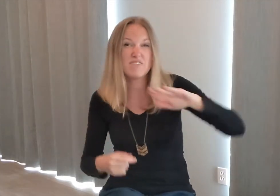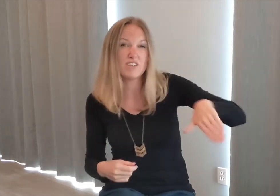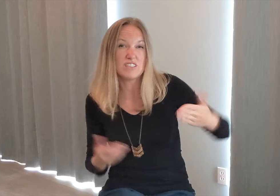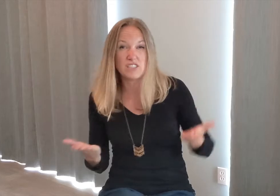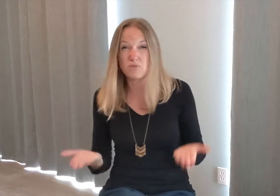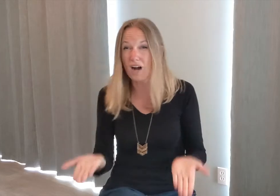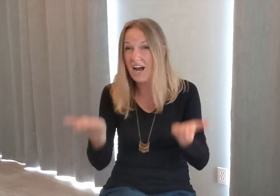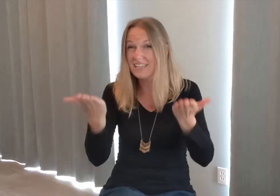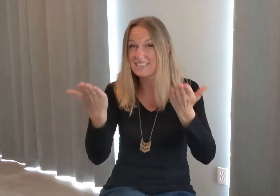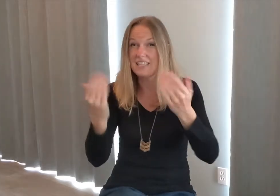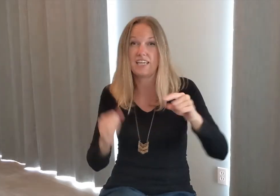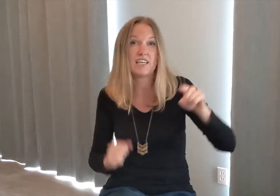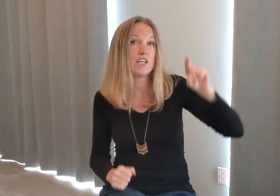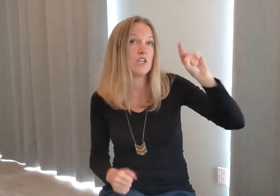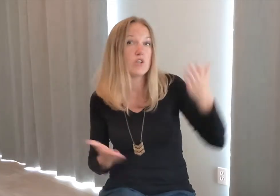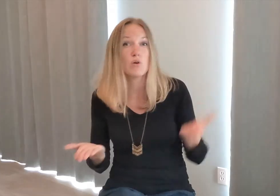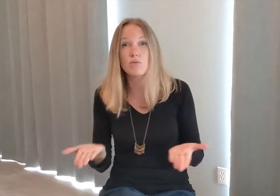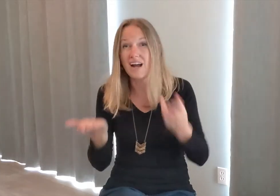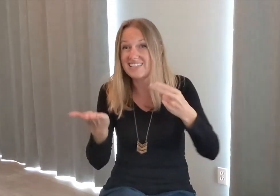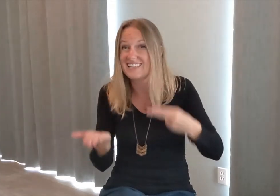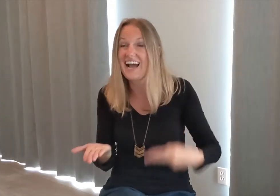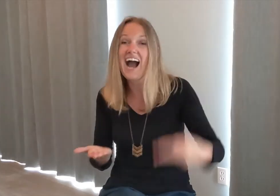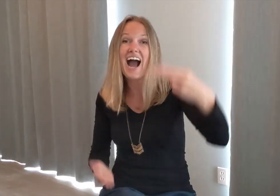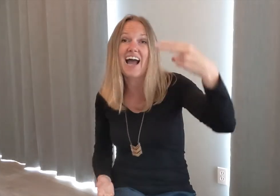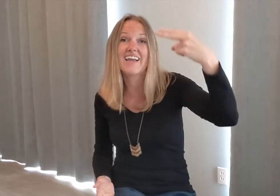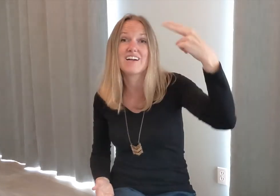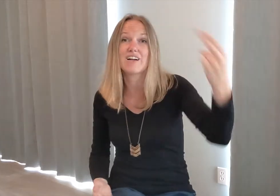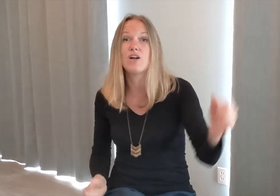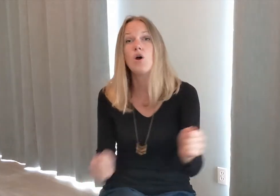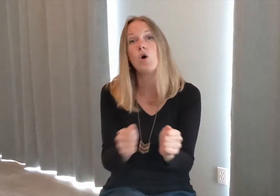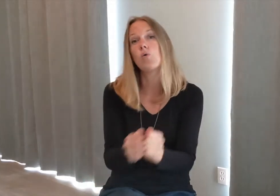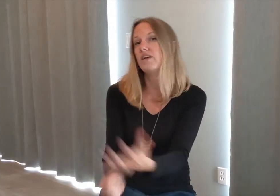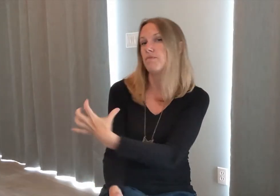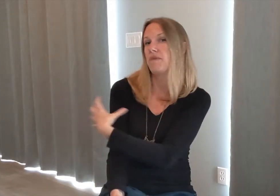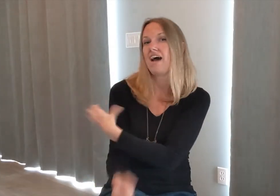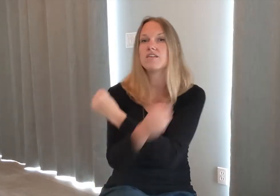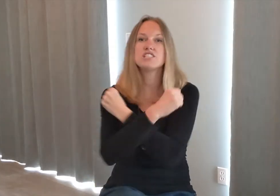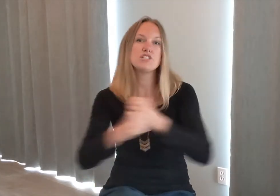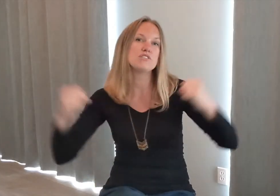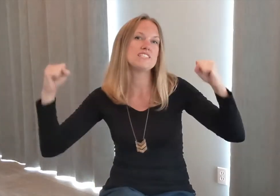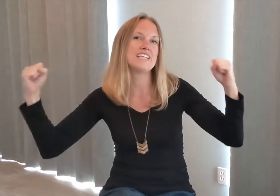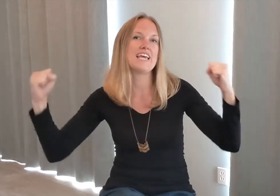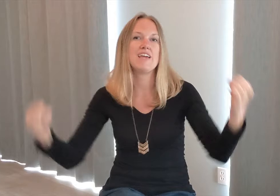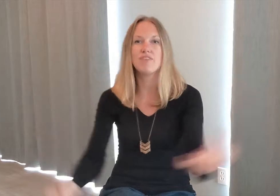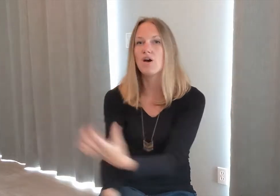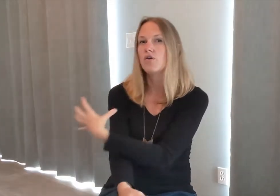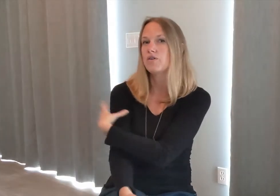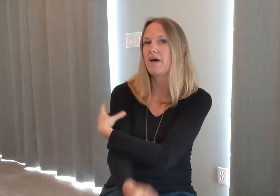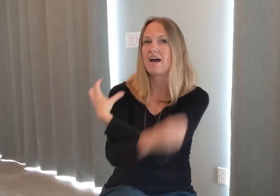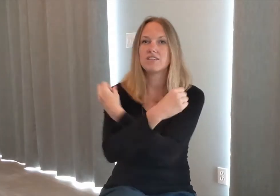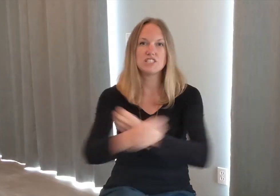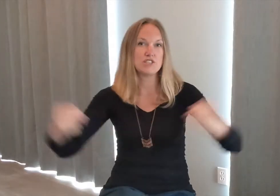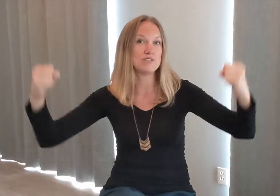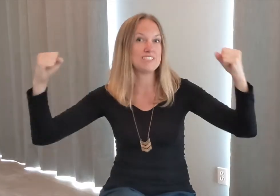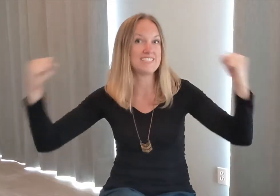evil is rising, you're rising higher with power to save, with power to